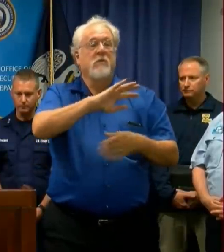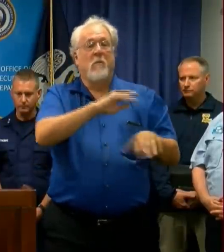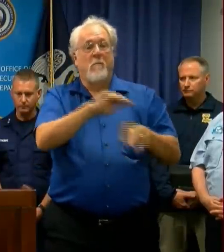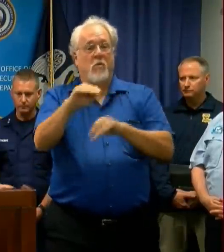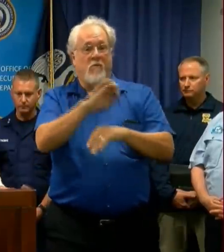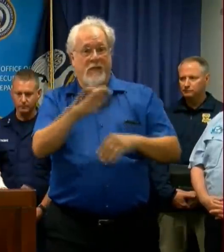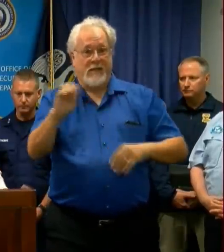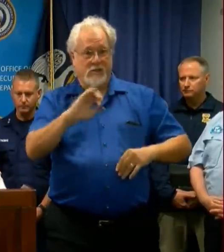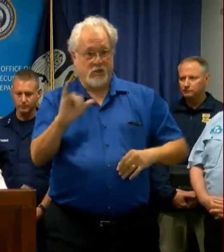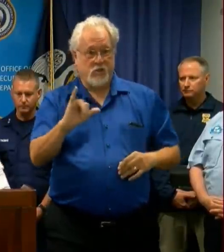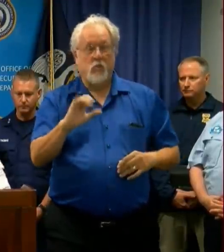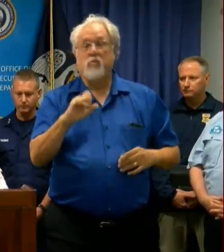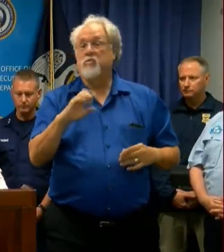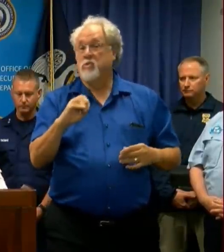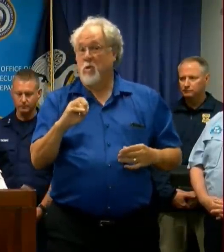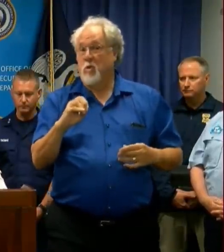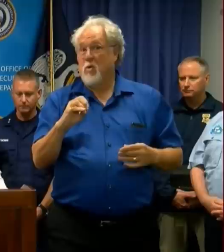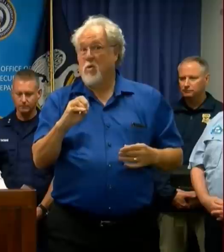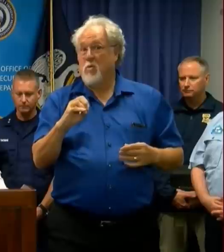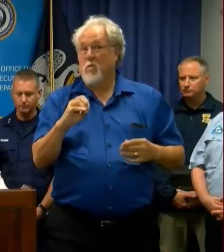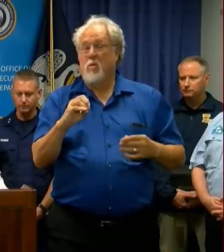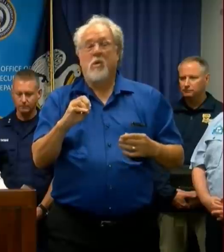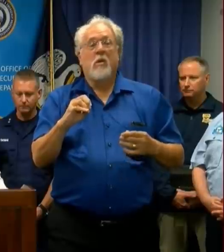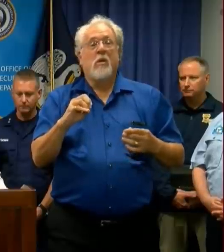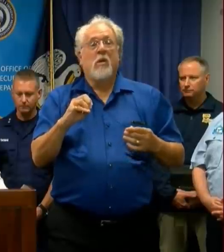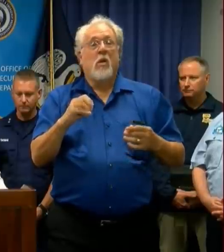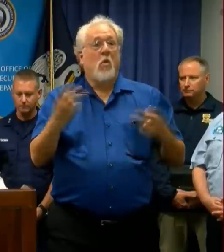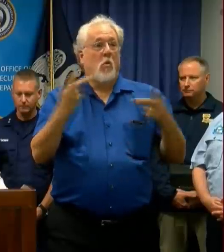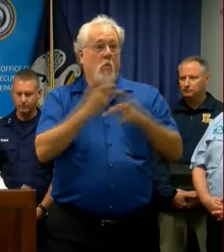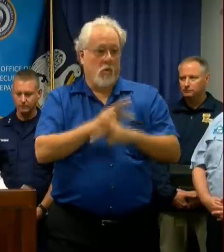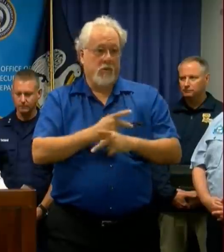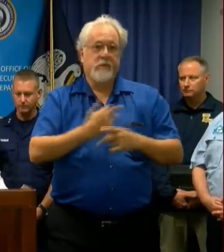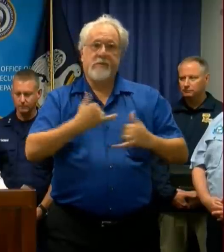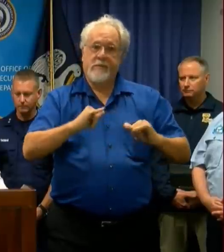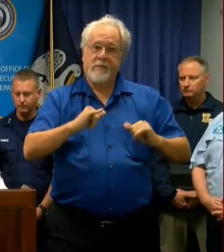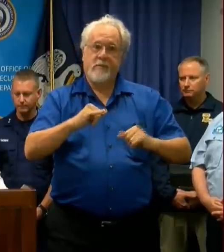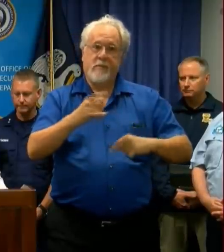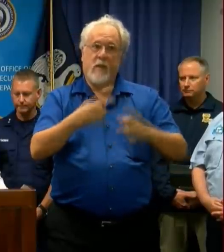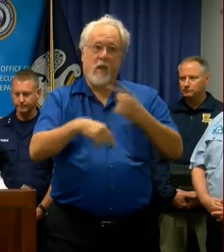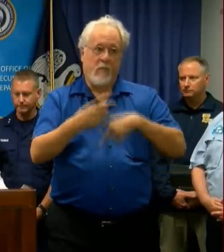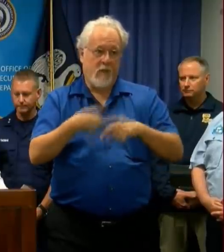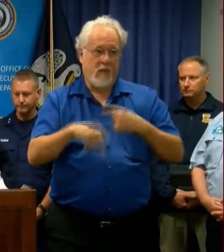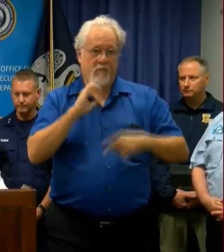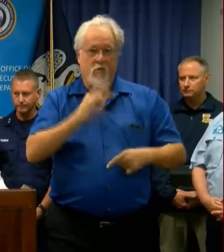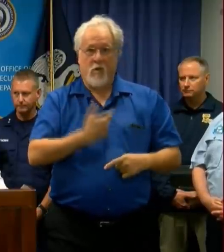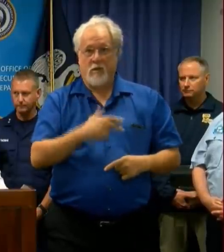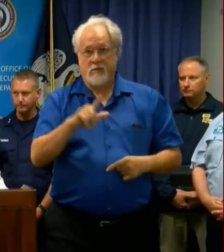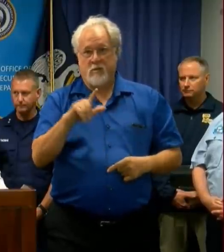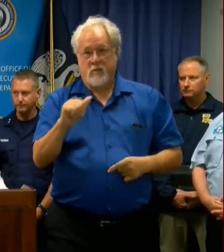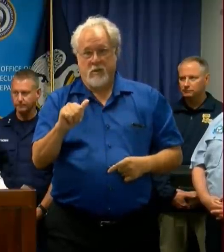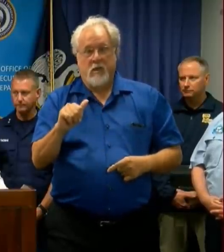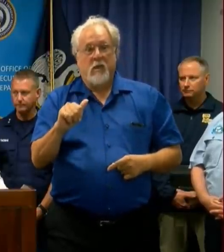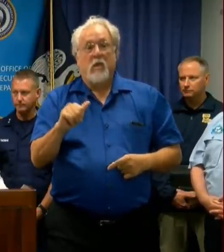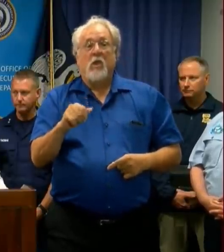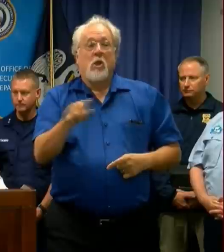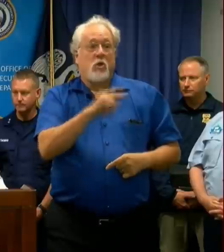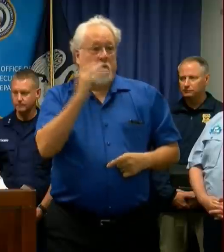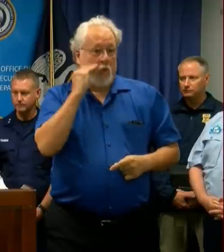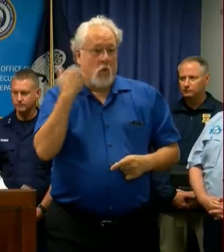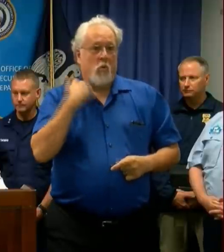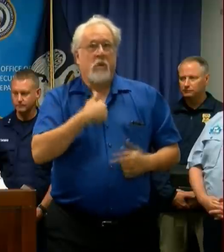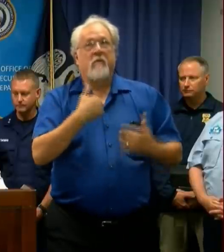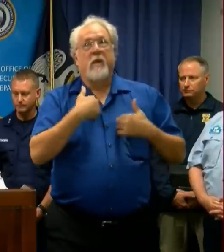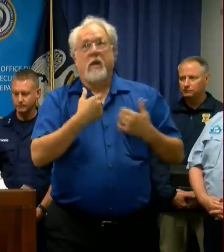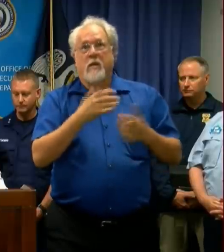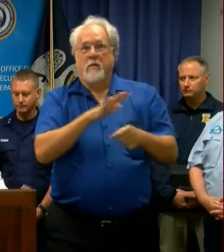east. And so in all likelihood, the worst is yet to come for us in Louisiana. As you all know, we've had